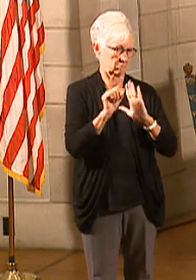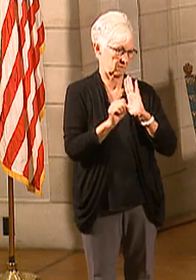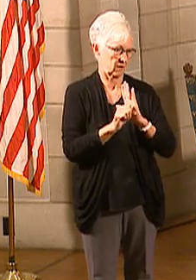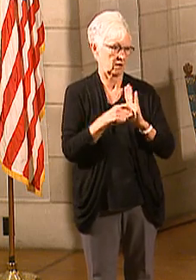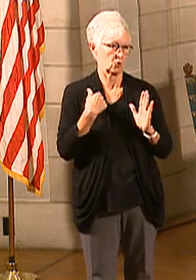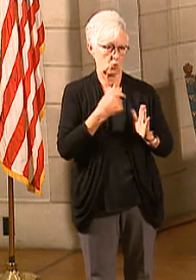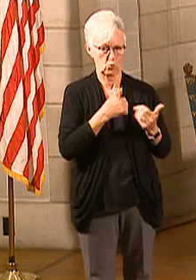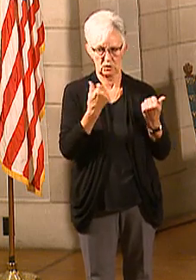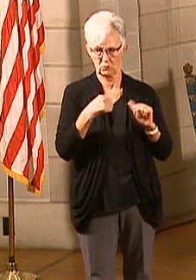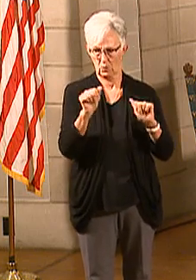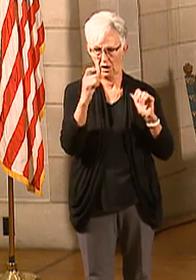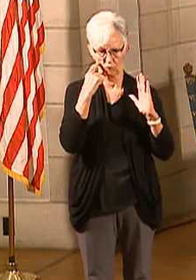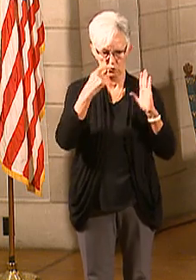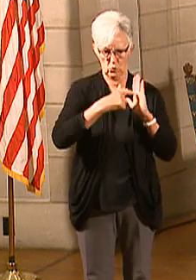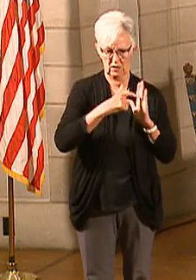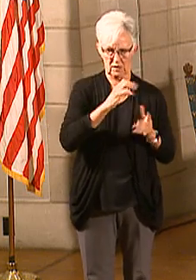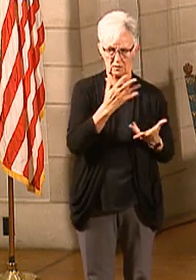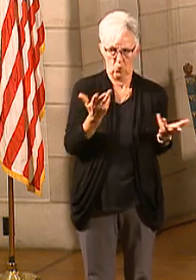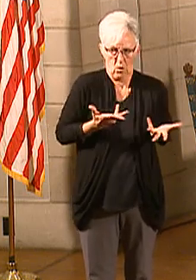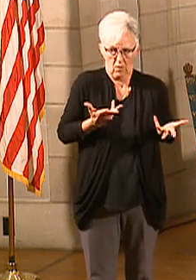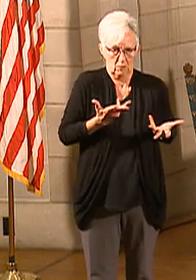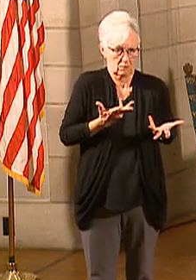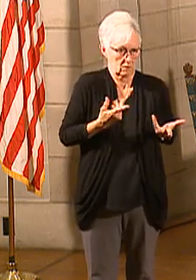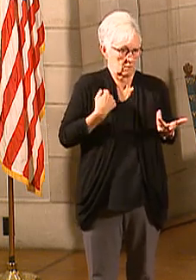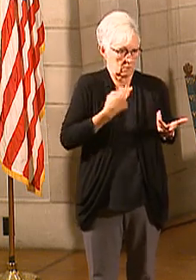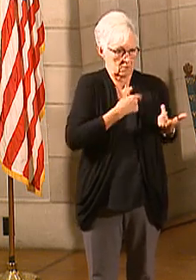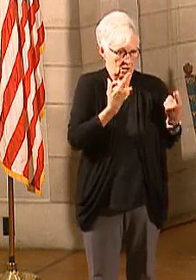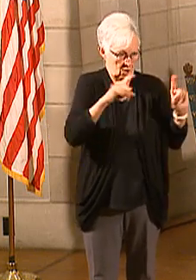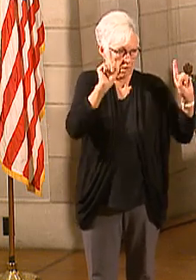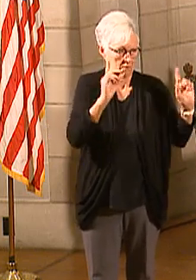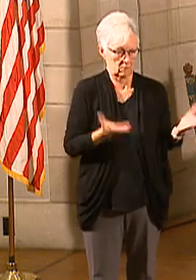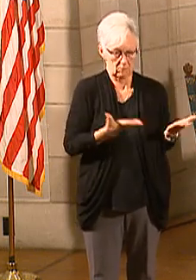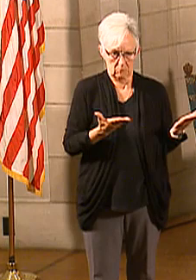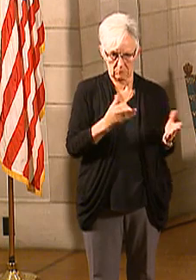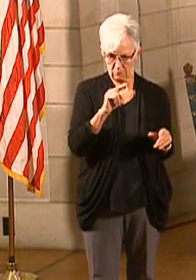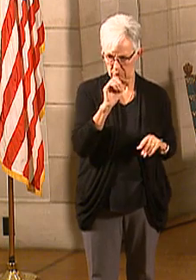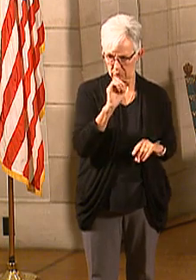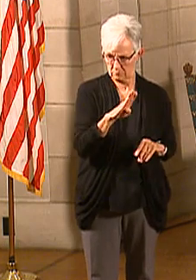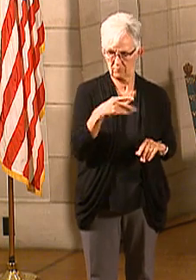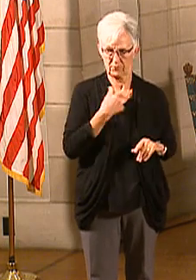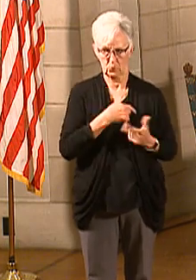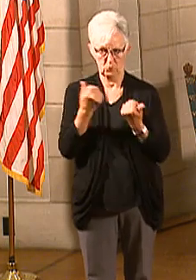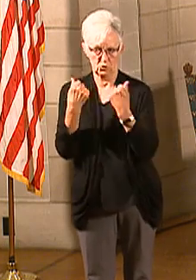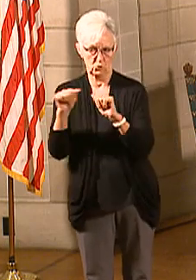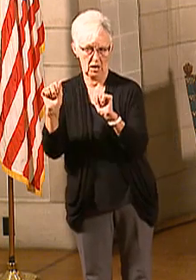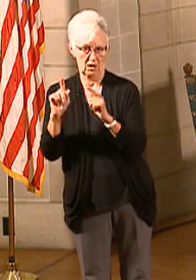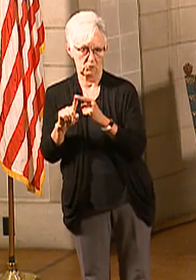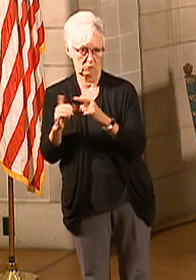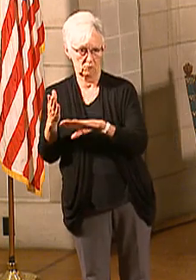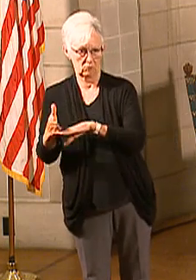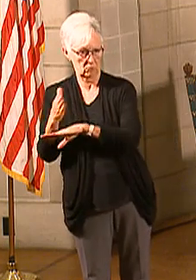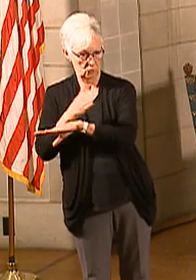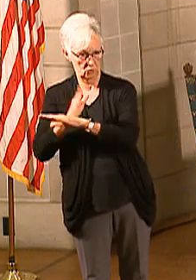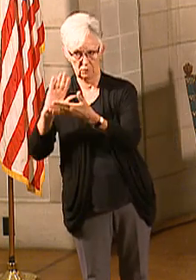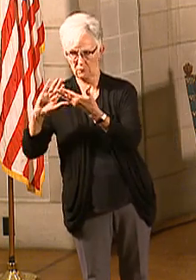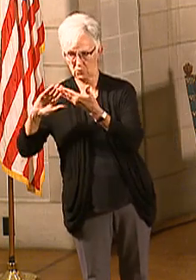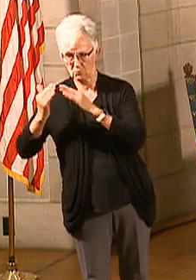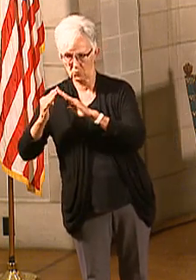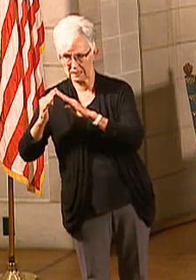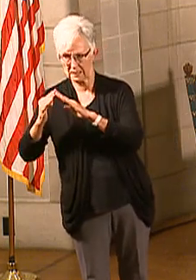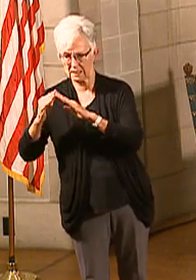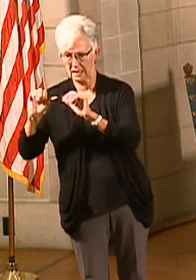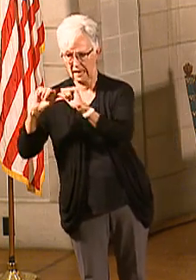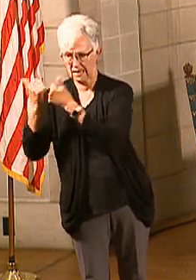of Nebraska and Bring Up Nebraska initiative and effort in pulling together community partners. It's the great thing